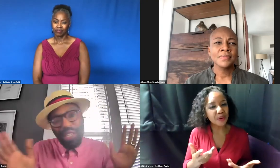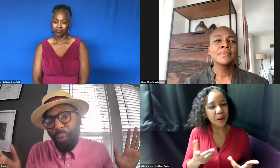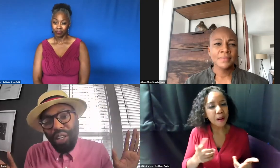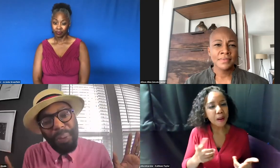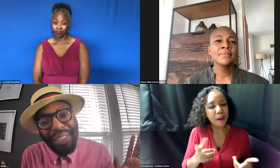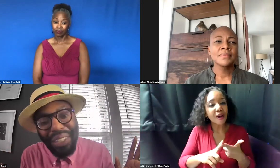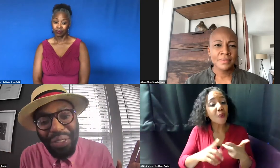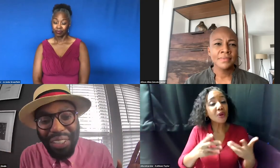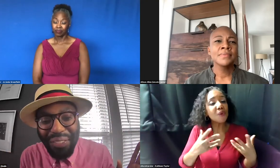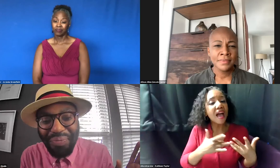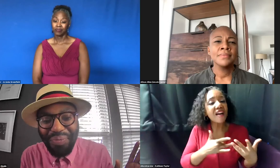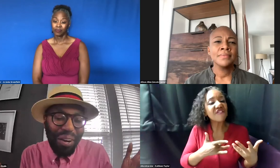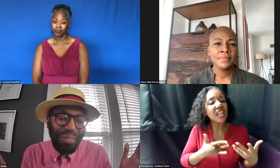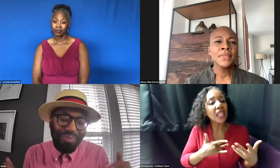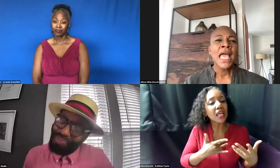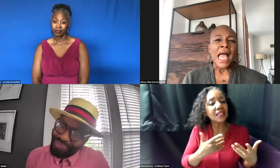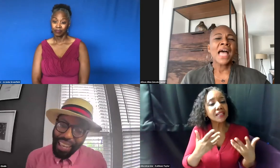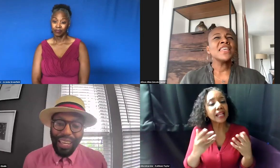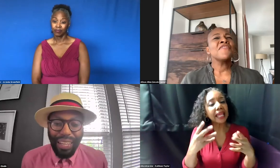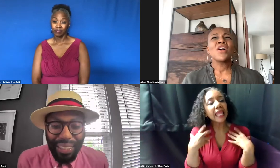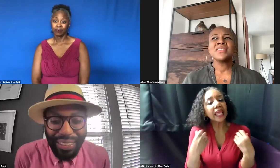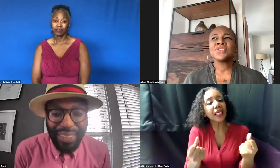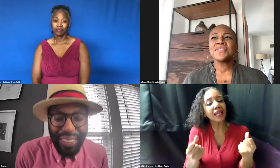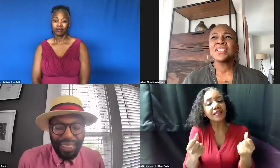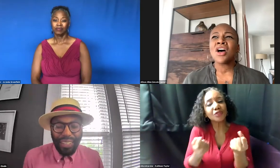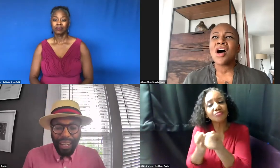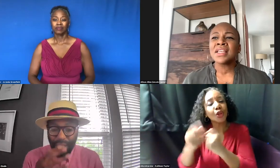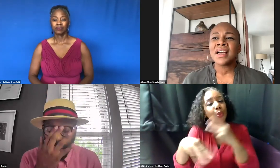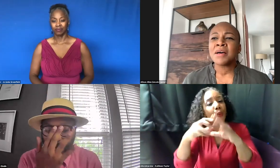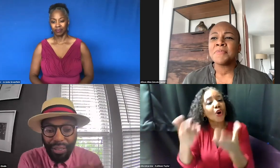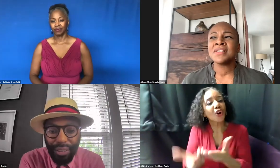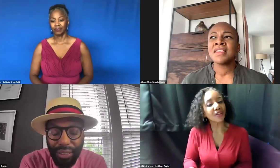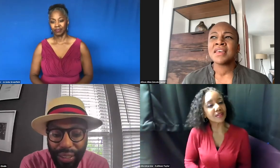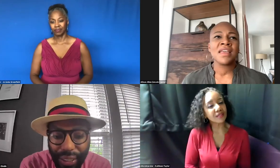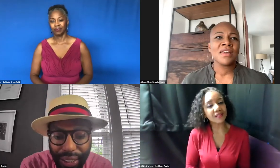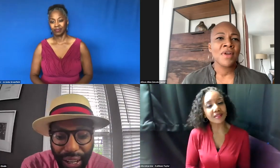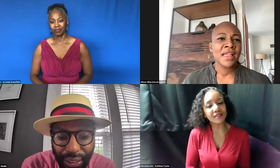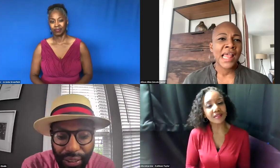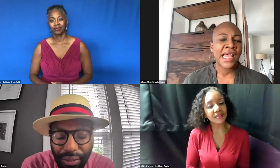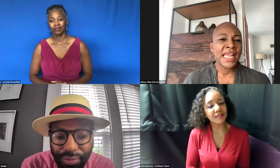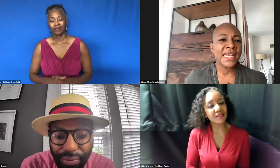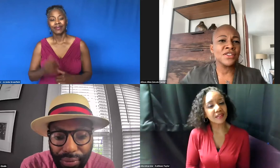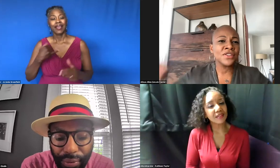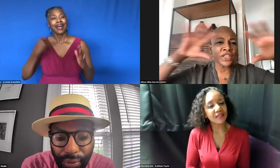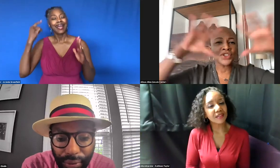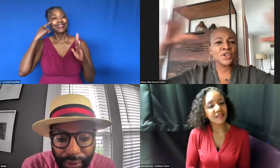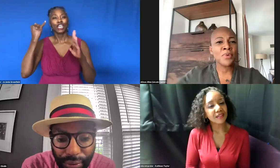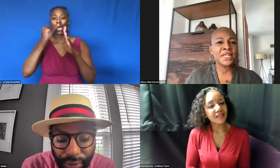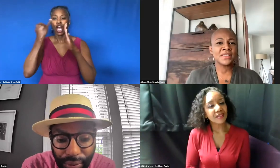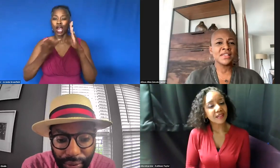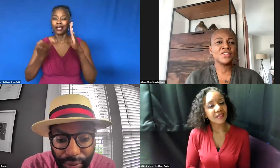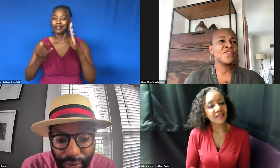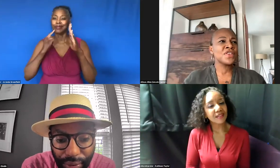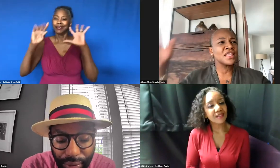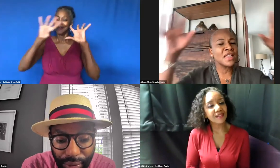knowledge, you see the world completely differently. Mm-hmm. I think of arts as sort of this all-encompassing thing, right? And it's, to your